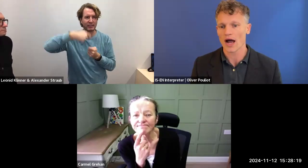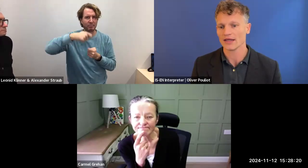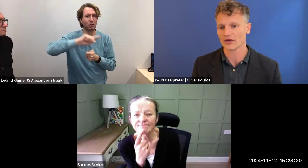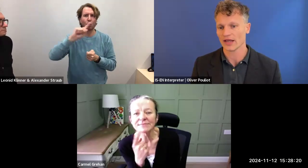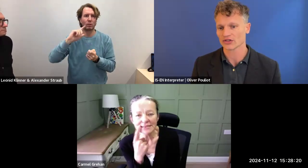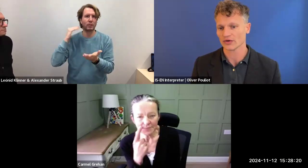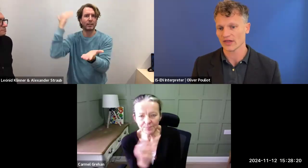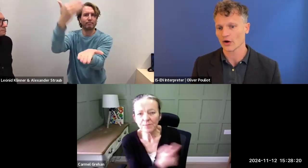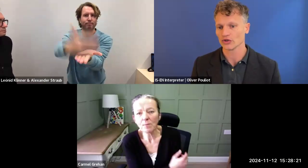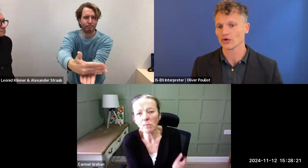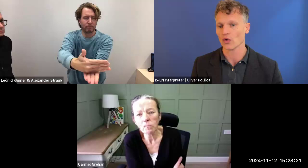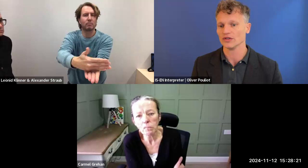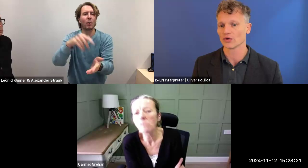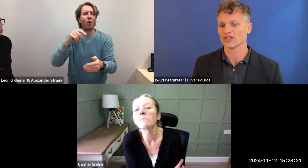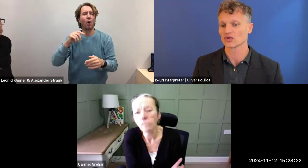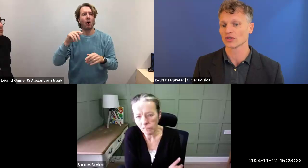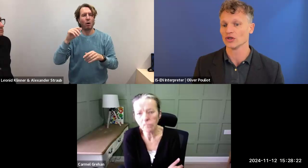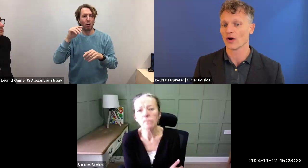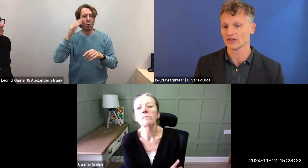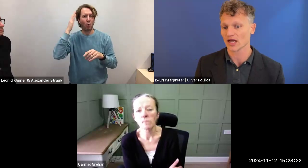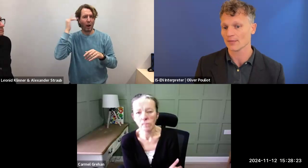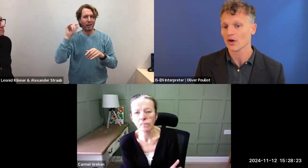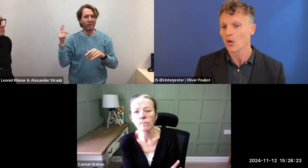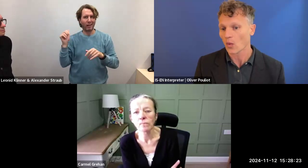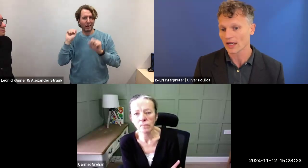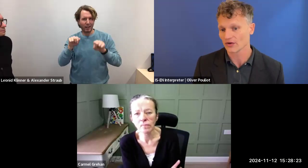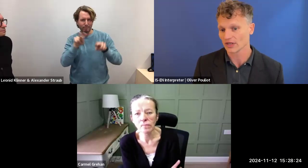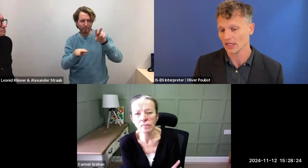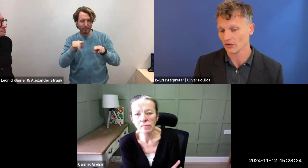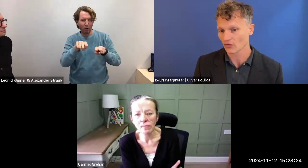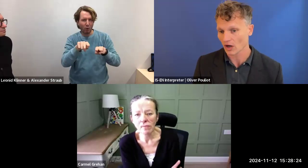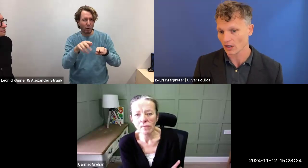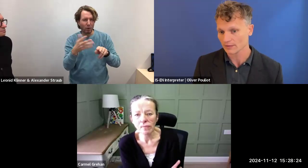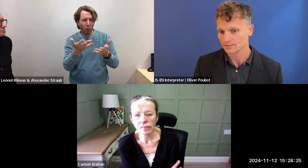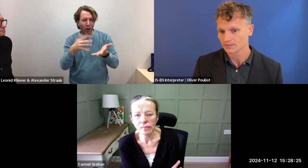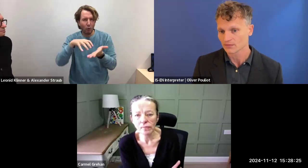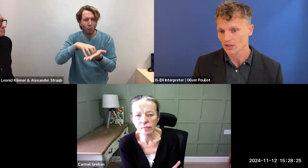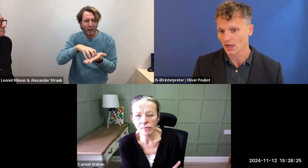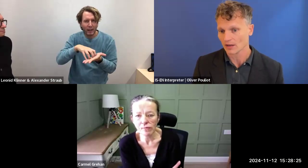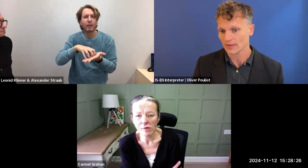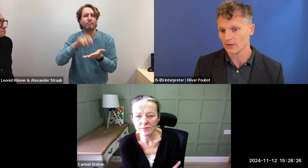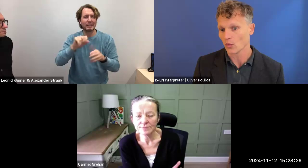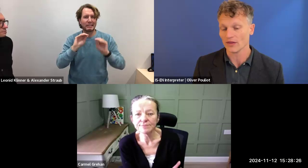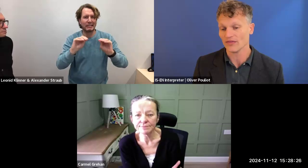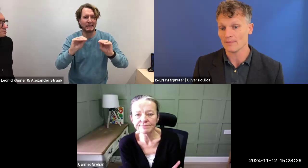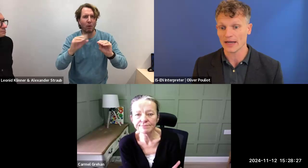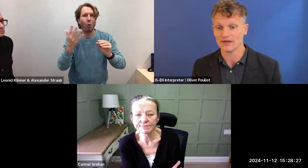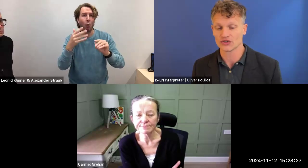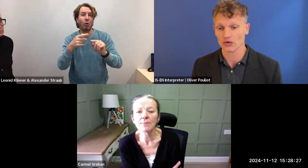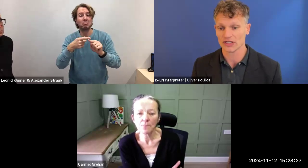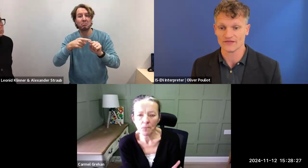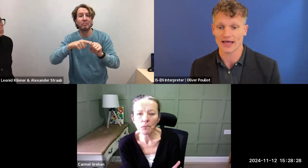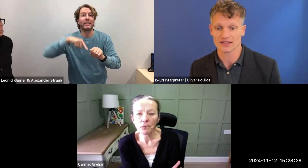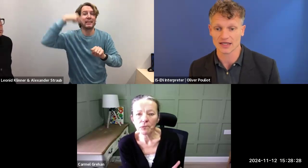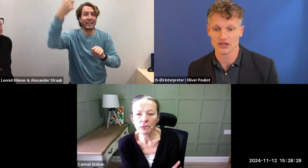know why they're answering that, or you don't necessarily know every time why they're getting it wrong, and what they might